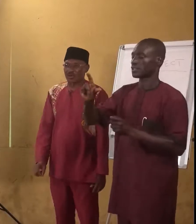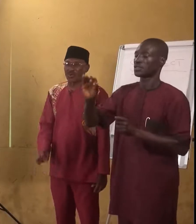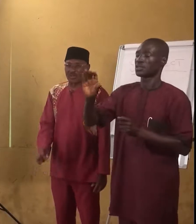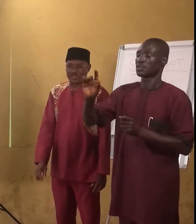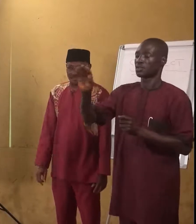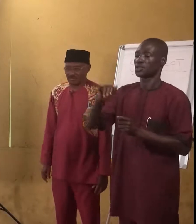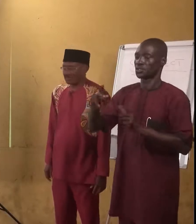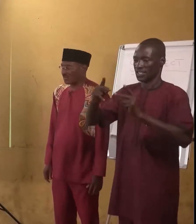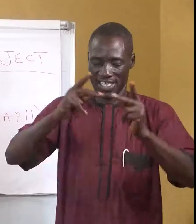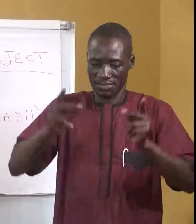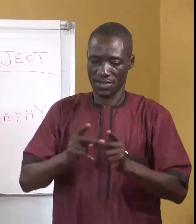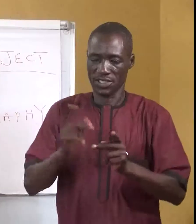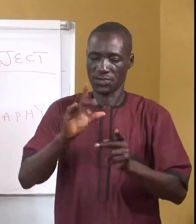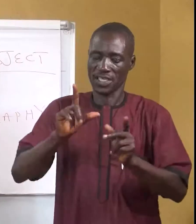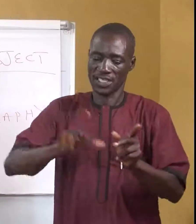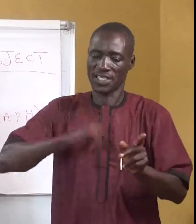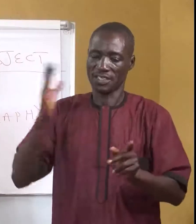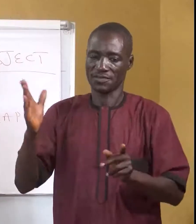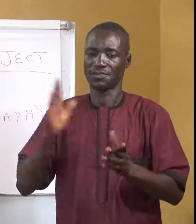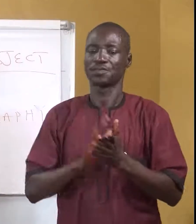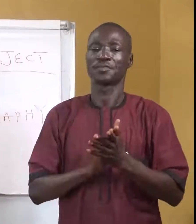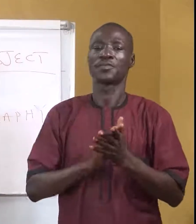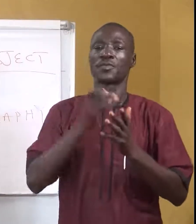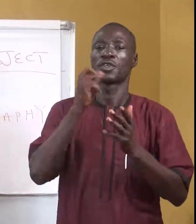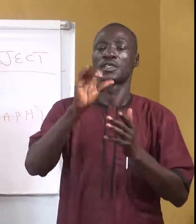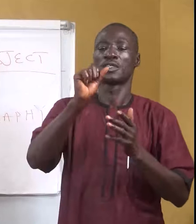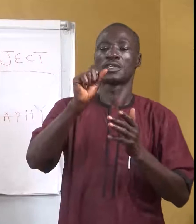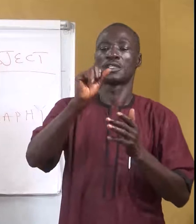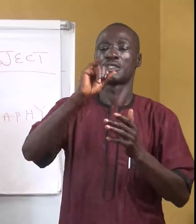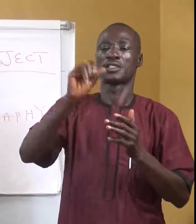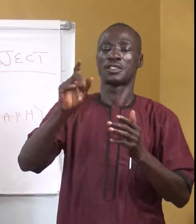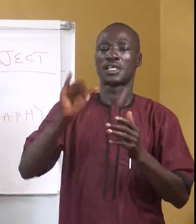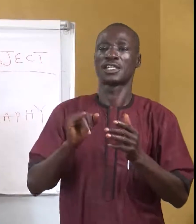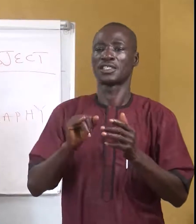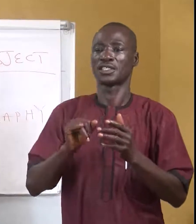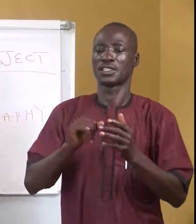site or location? The site of any settlement could be